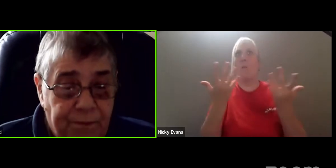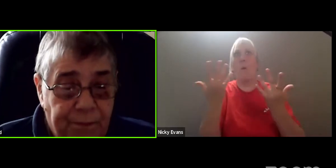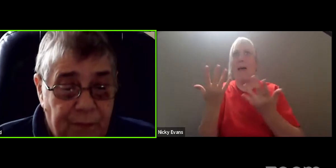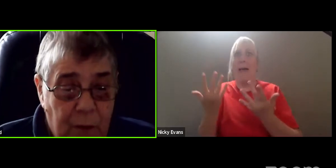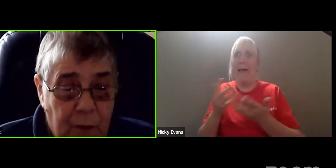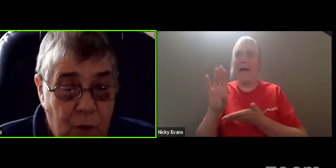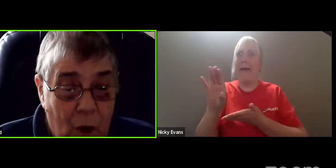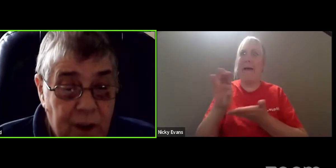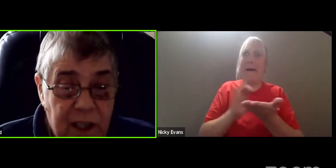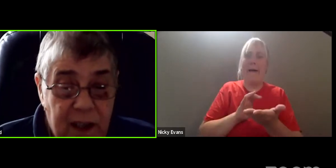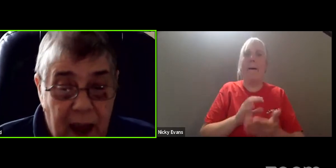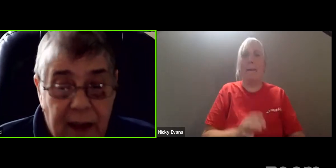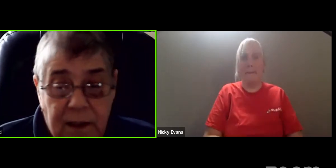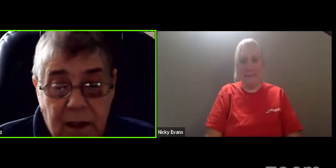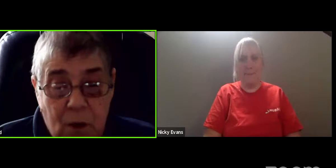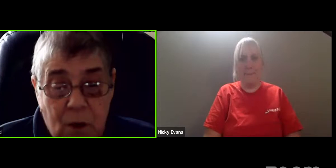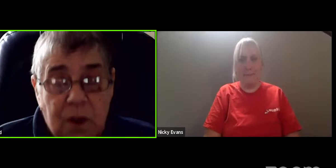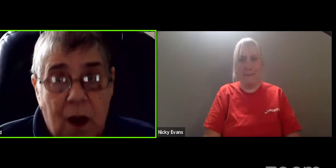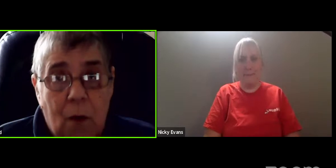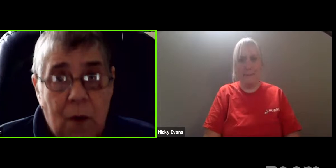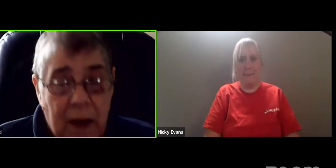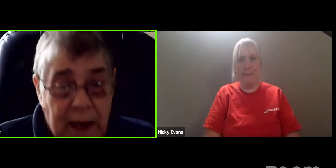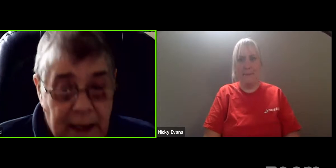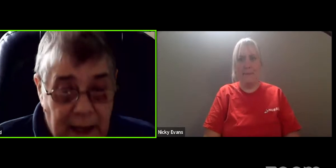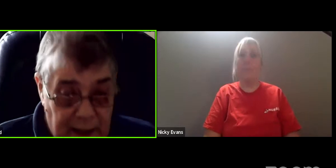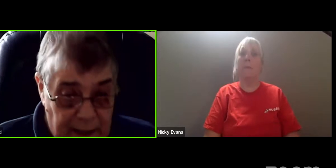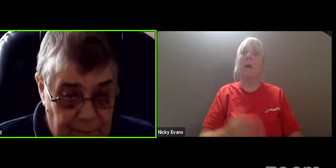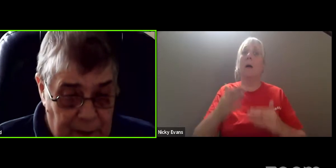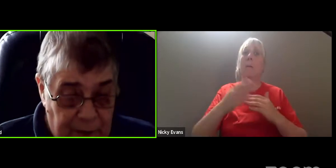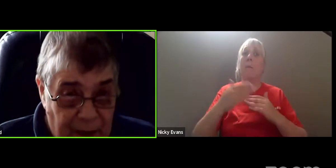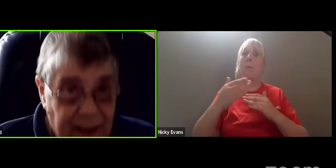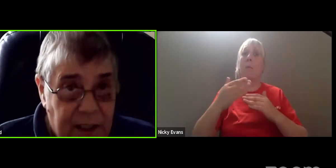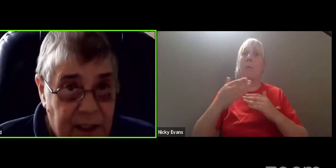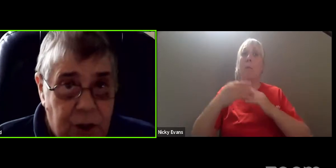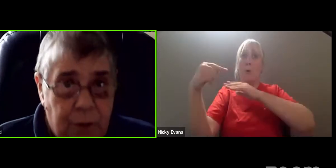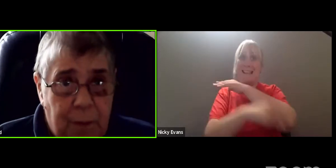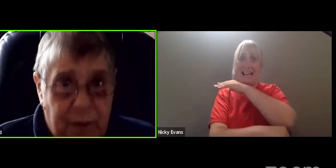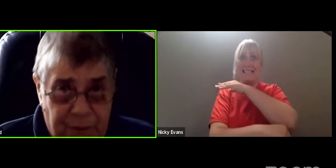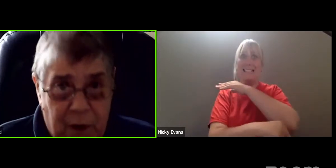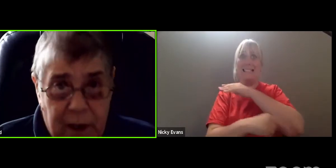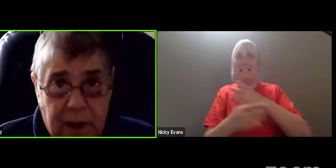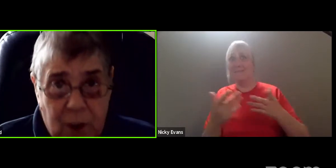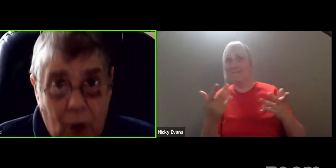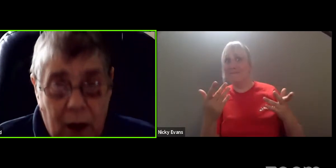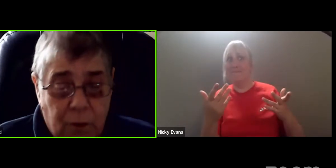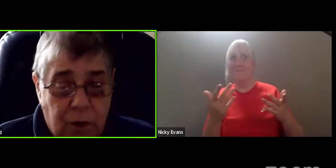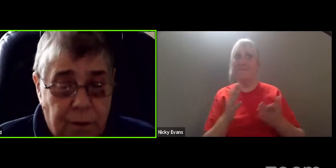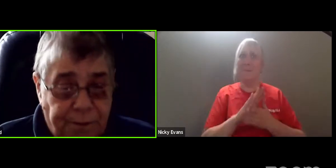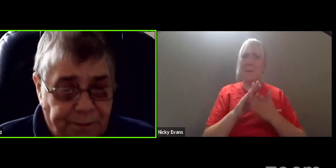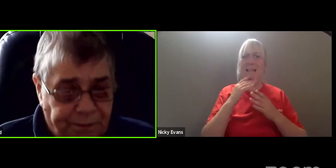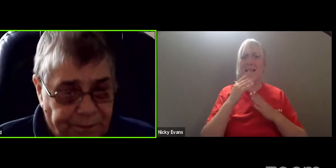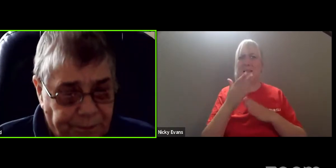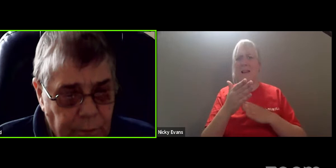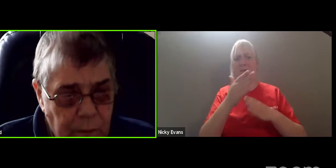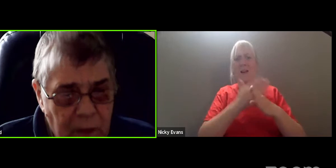Alarming rise in debt is also that the advances should be free, not